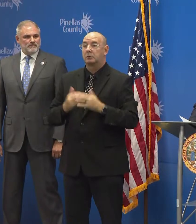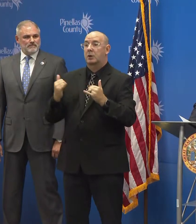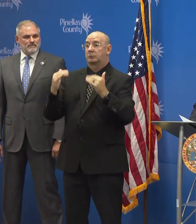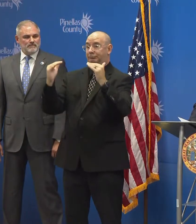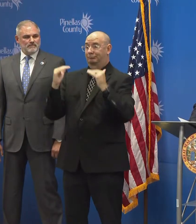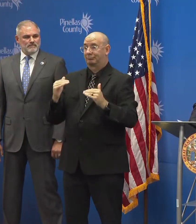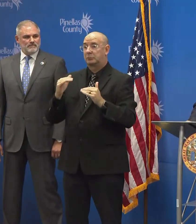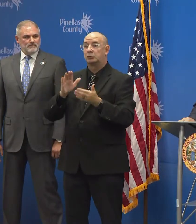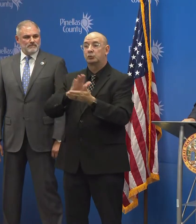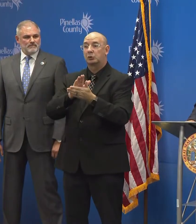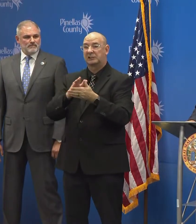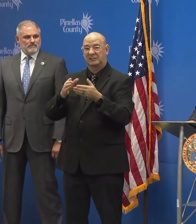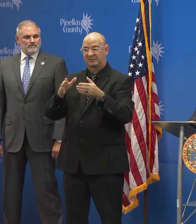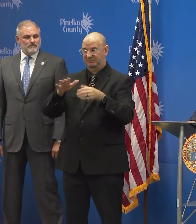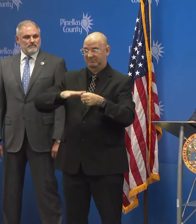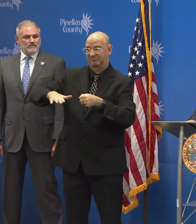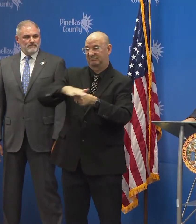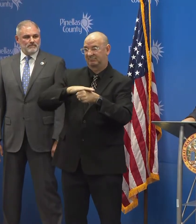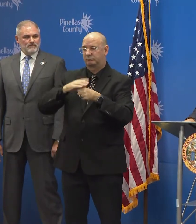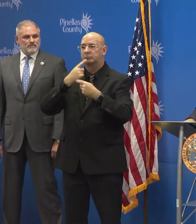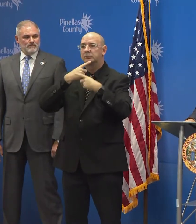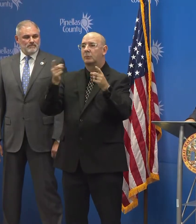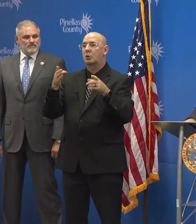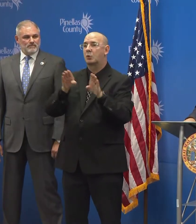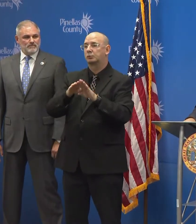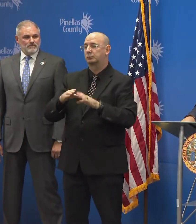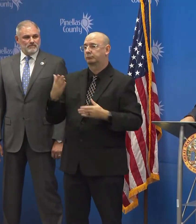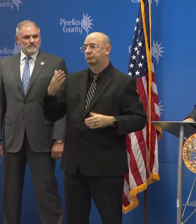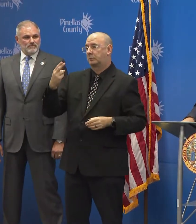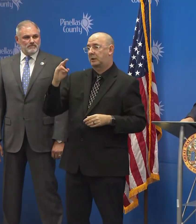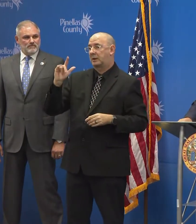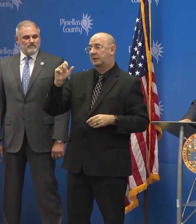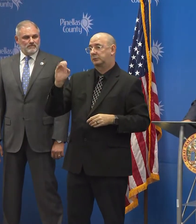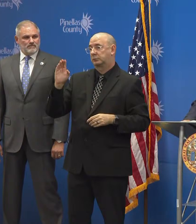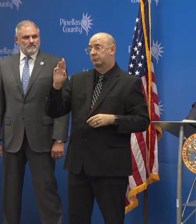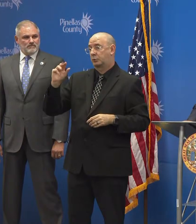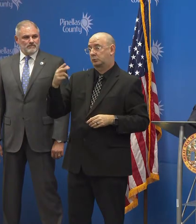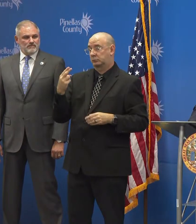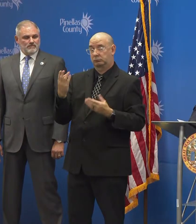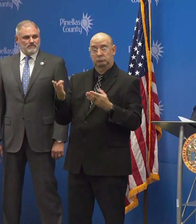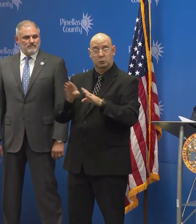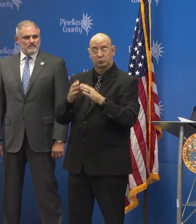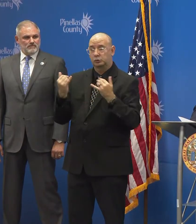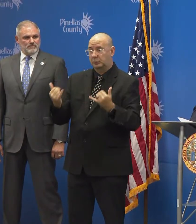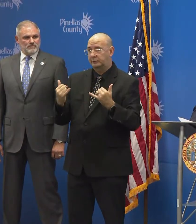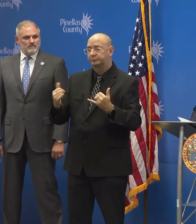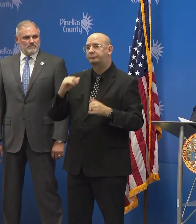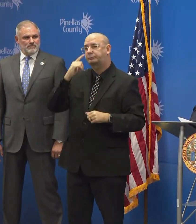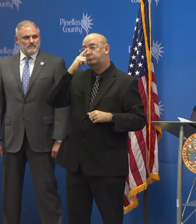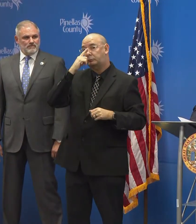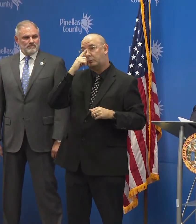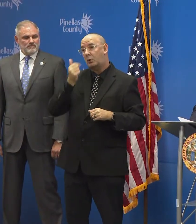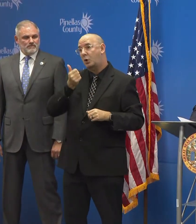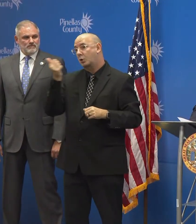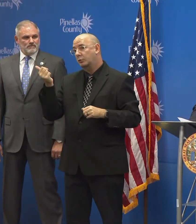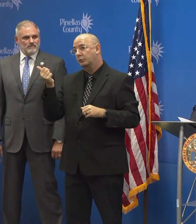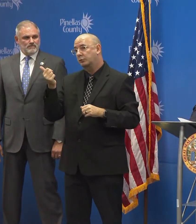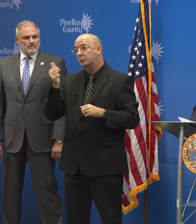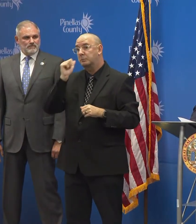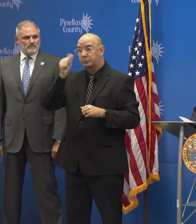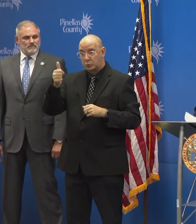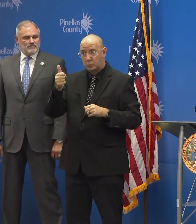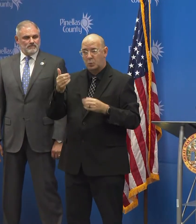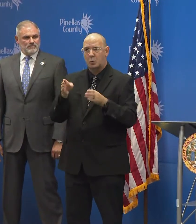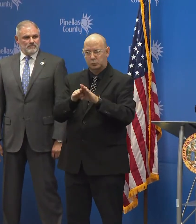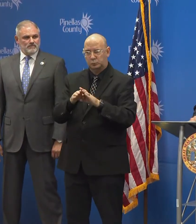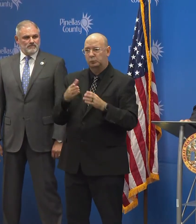have announced closures. Hillsborough County schools are closed today. Following school districts will be closed starting Tuesday: